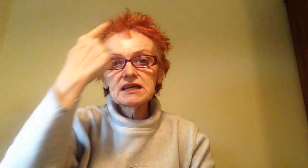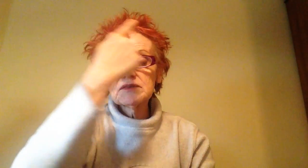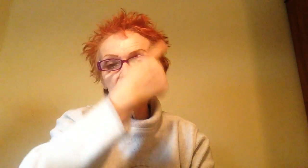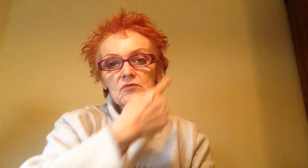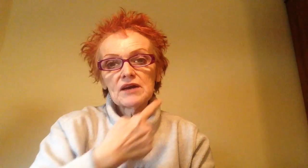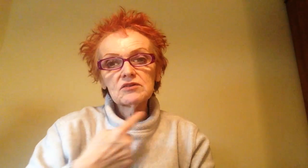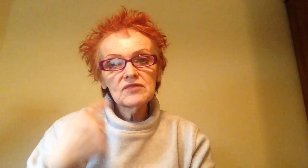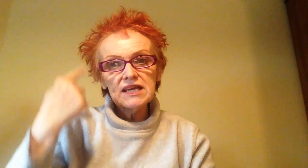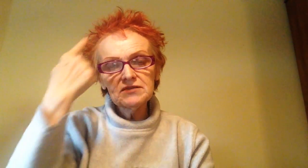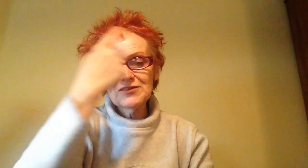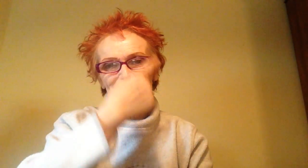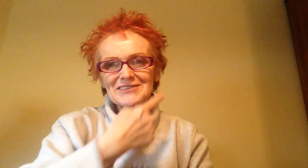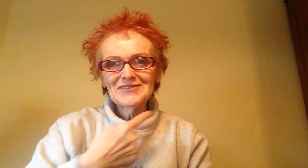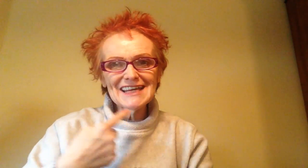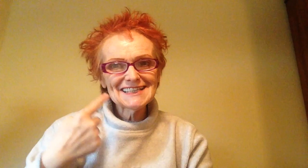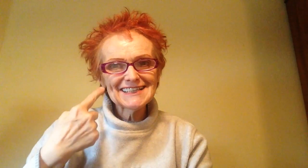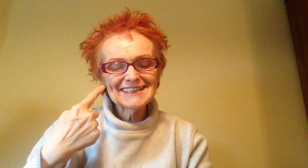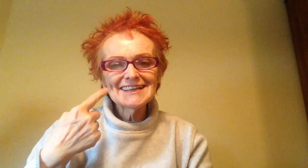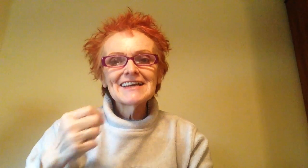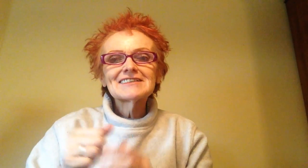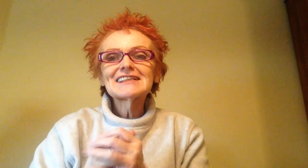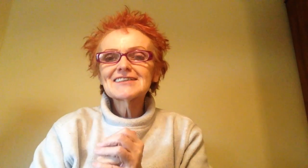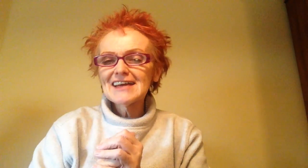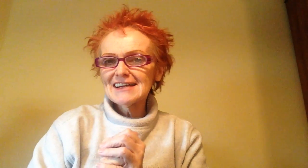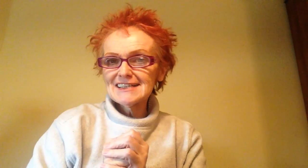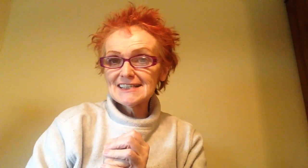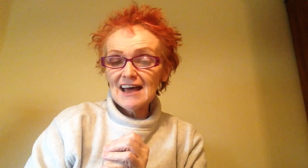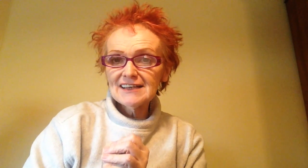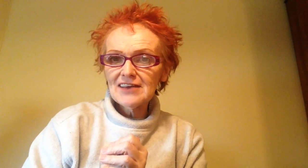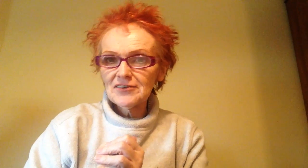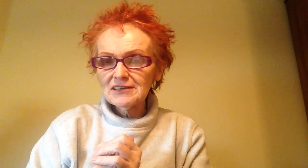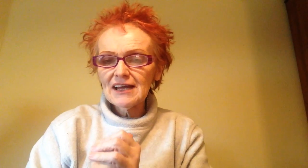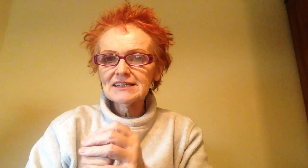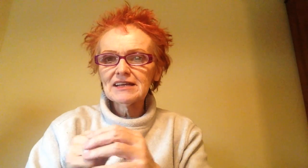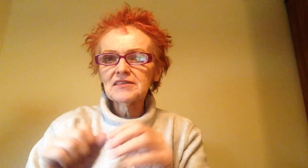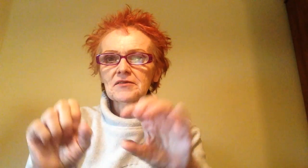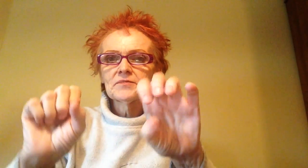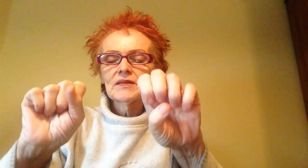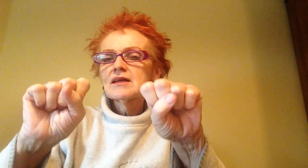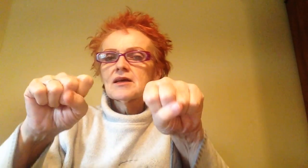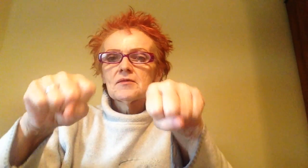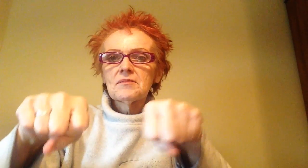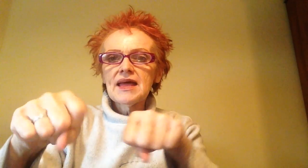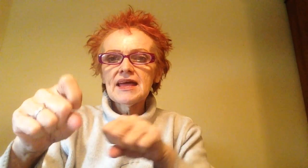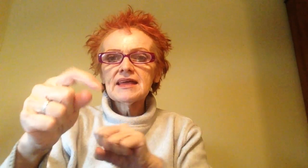finger around your face for the word face. So let's go ahead and sign that third line together. May